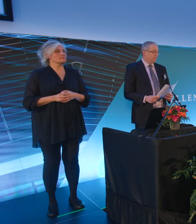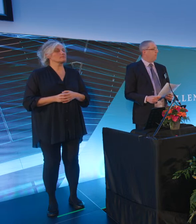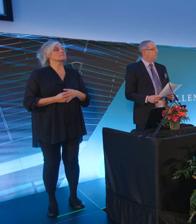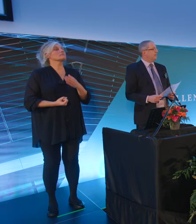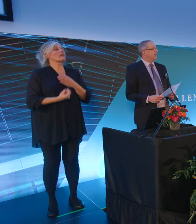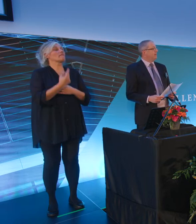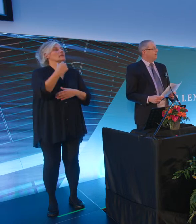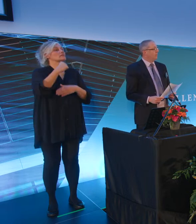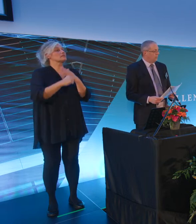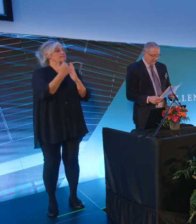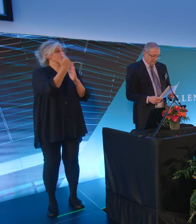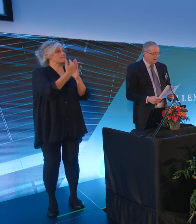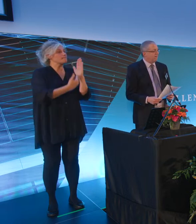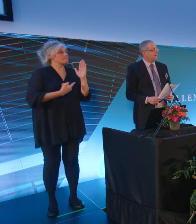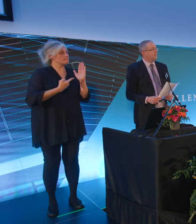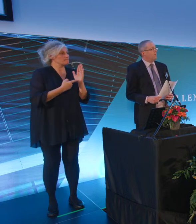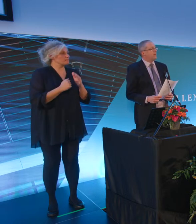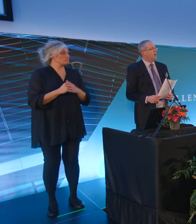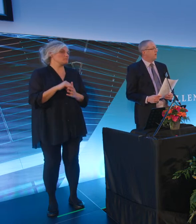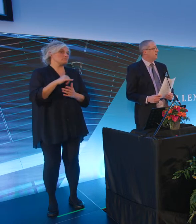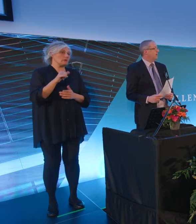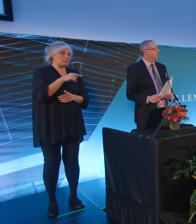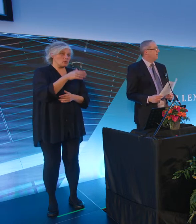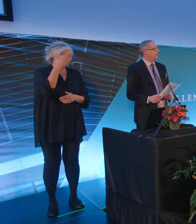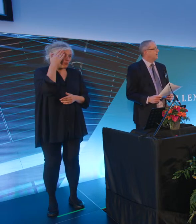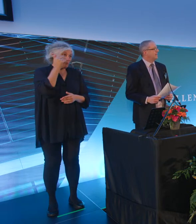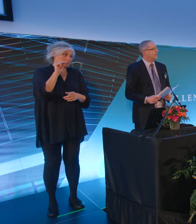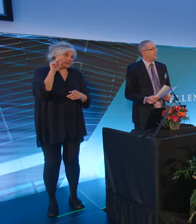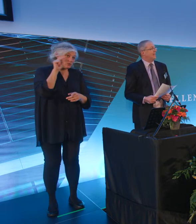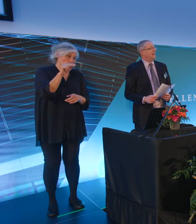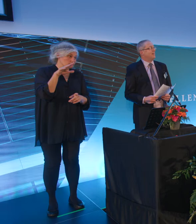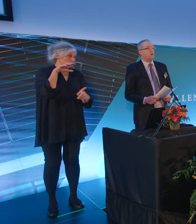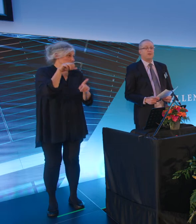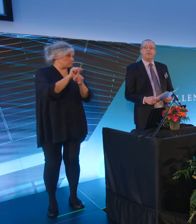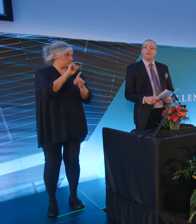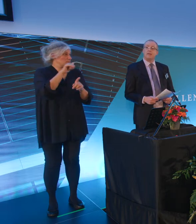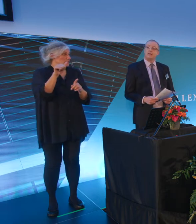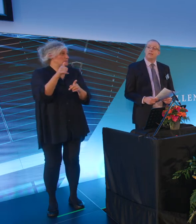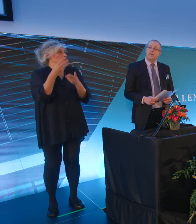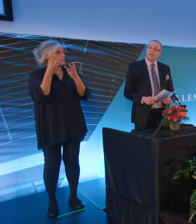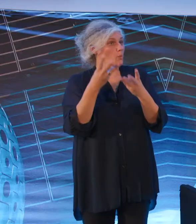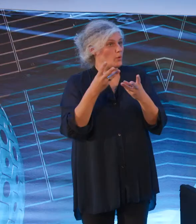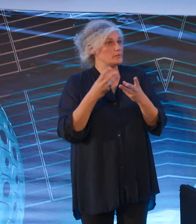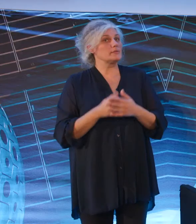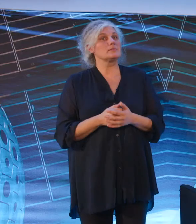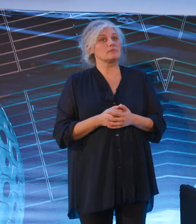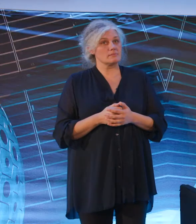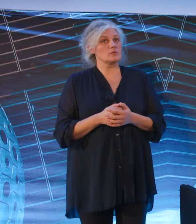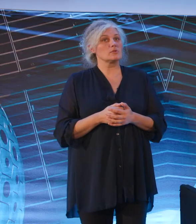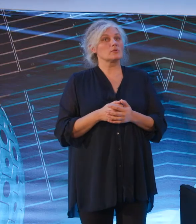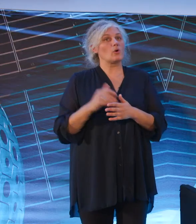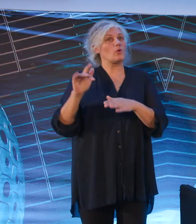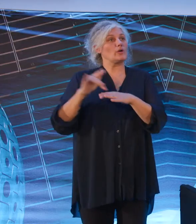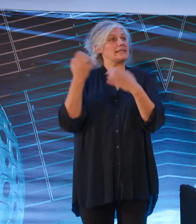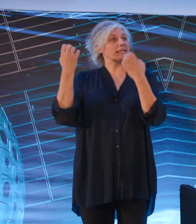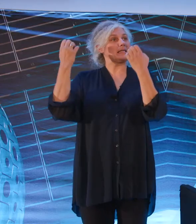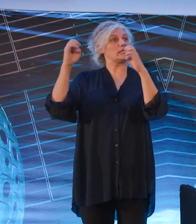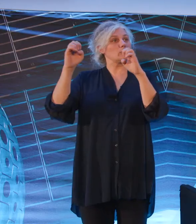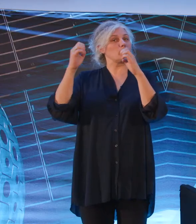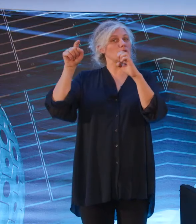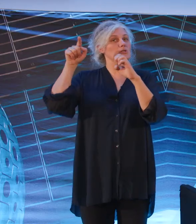and one thing you might notice or might want to take notice of is the exhibition of Spur